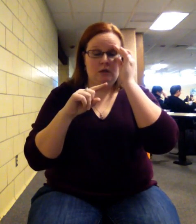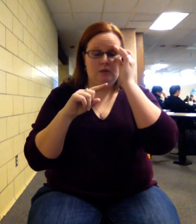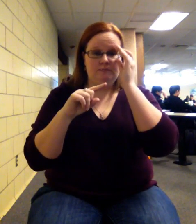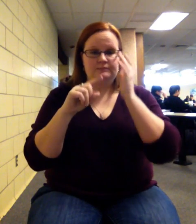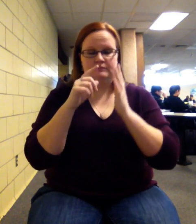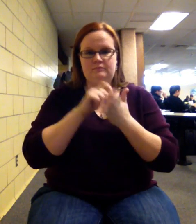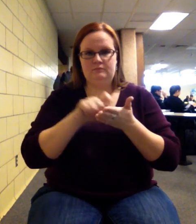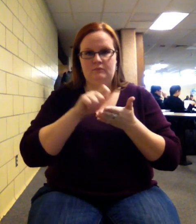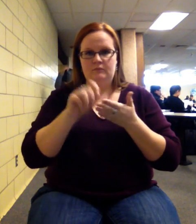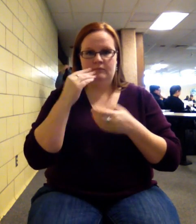written assignment,